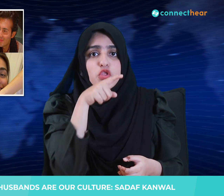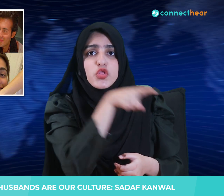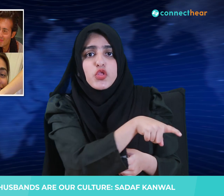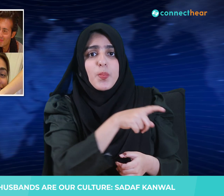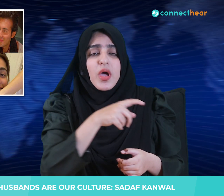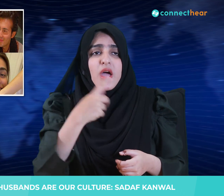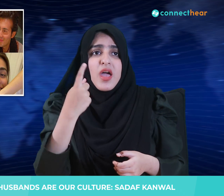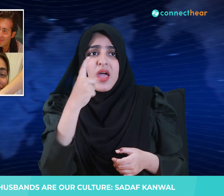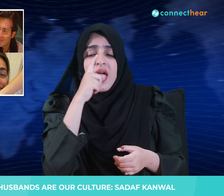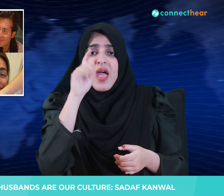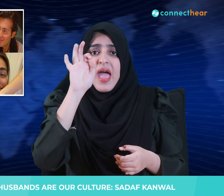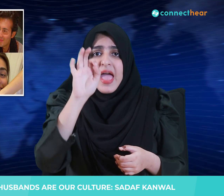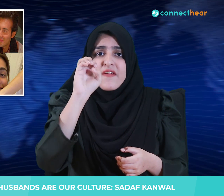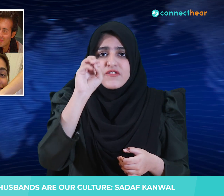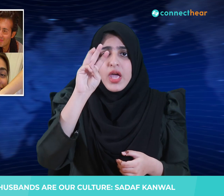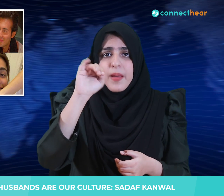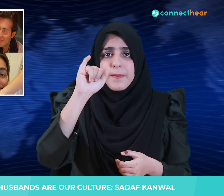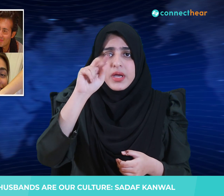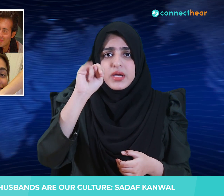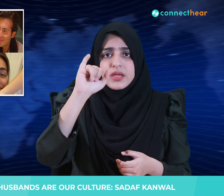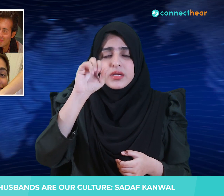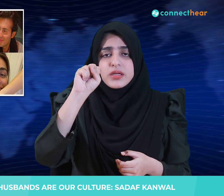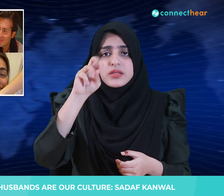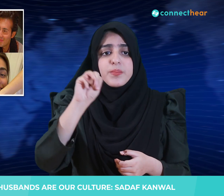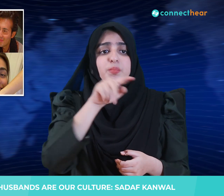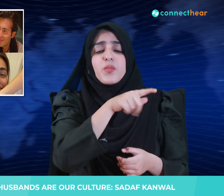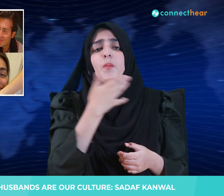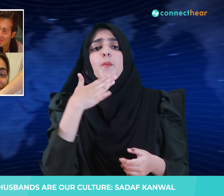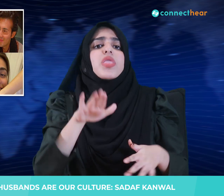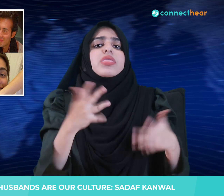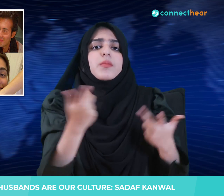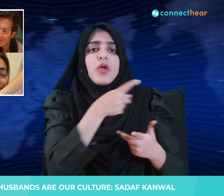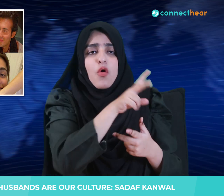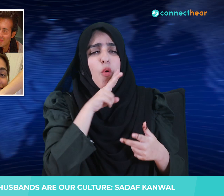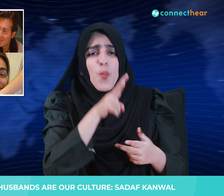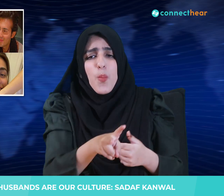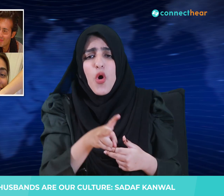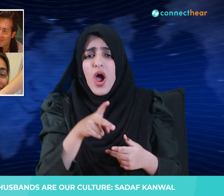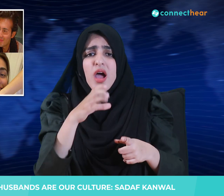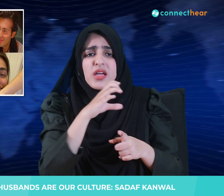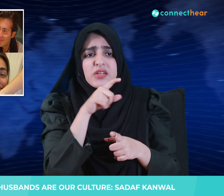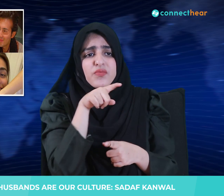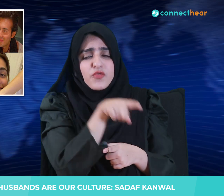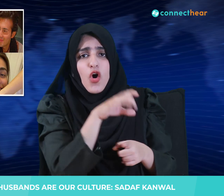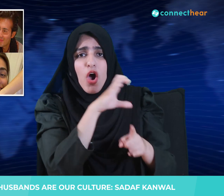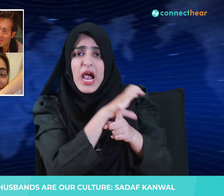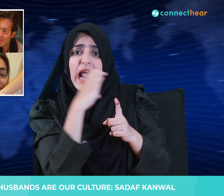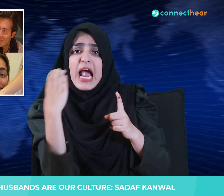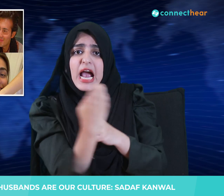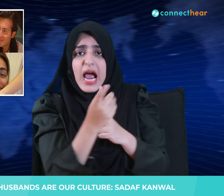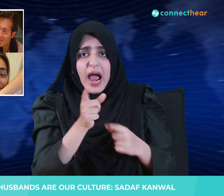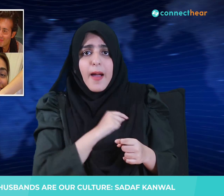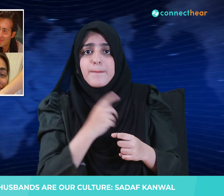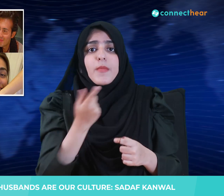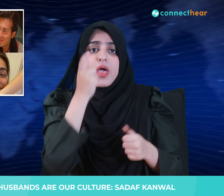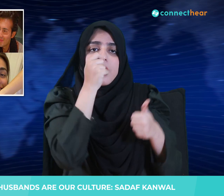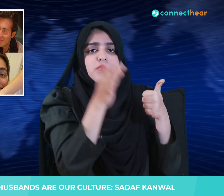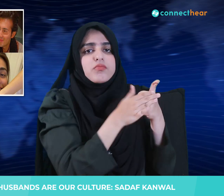on Aurat marriage and feminism, Sadaf responded with a defense of traditional gender expectations. "Our culture is